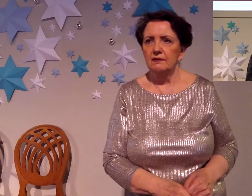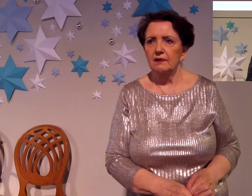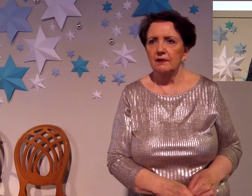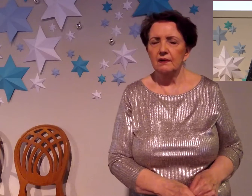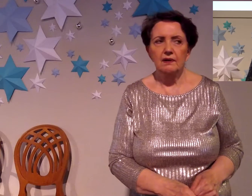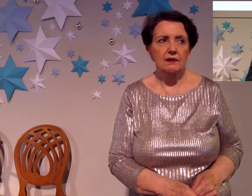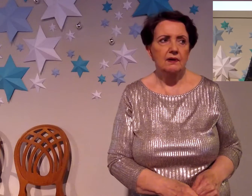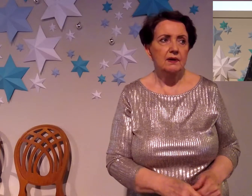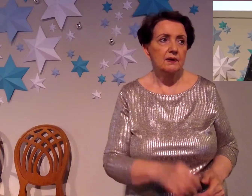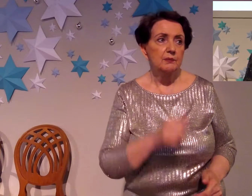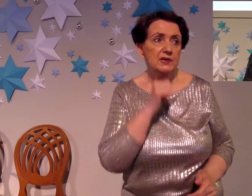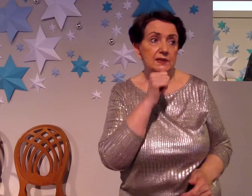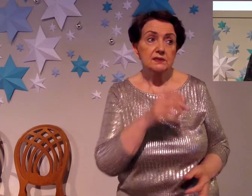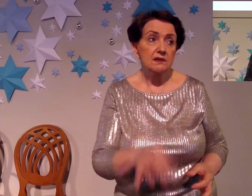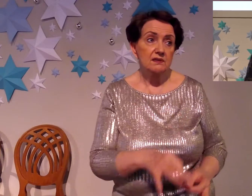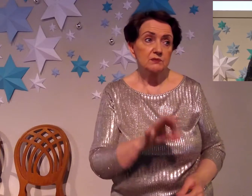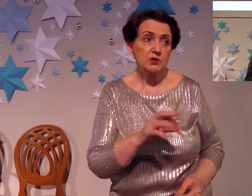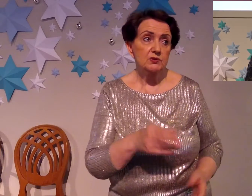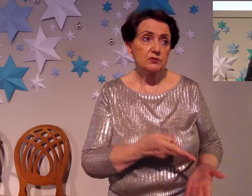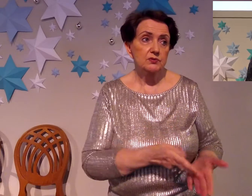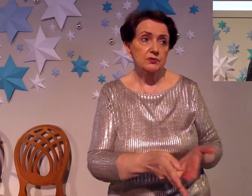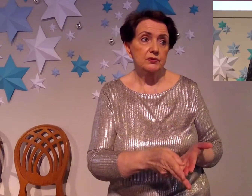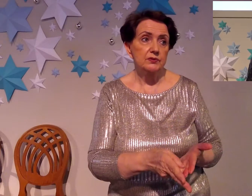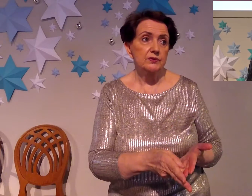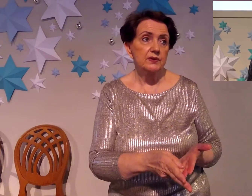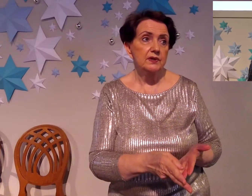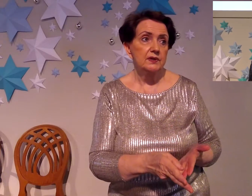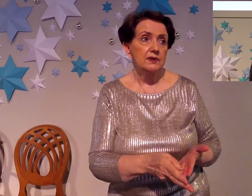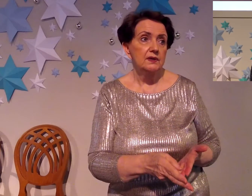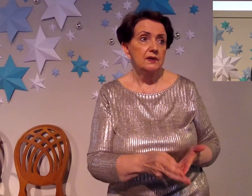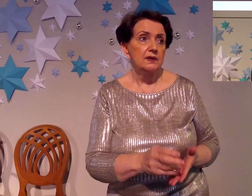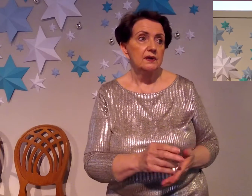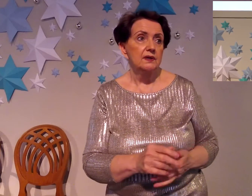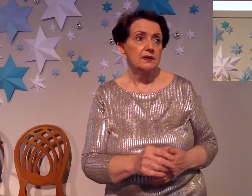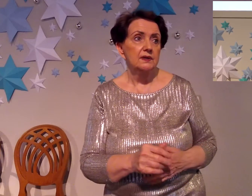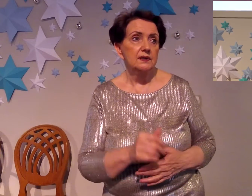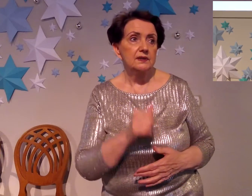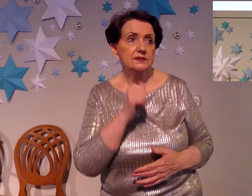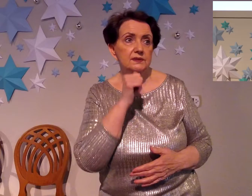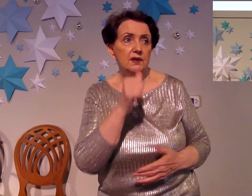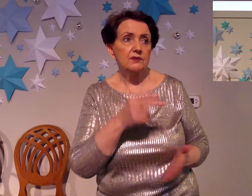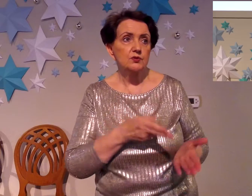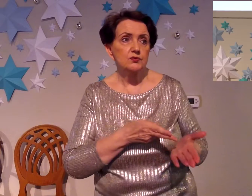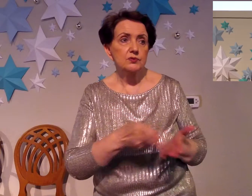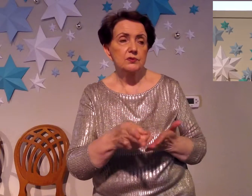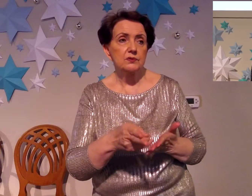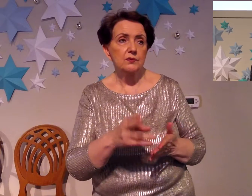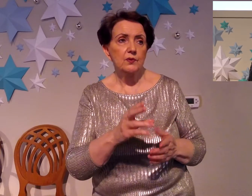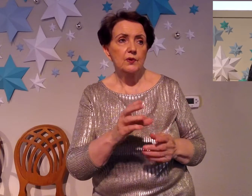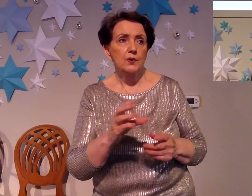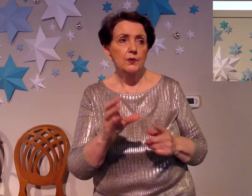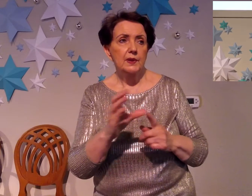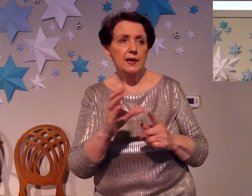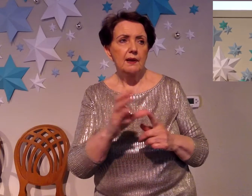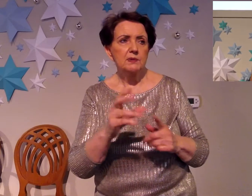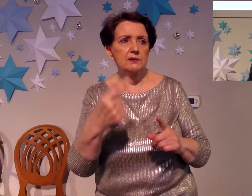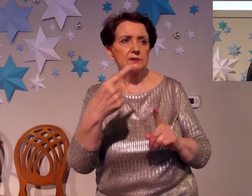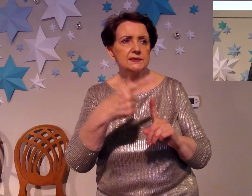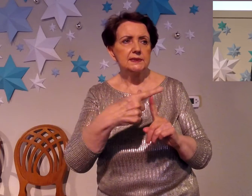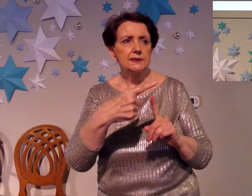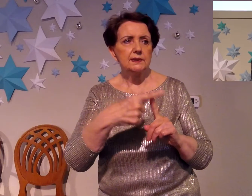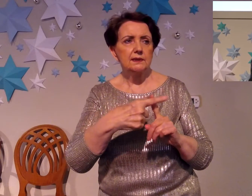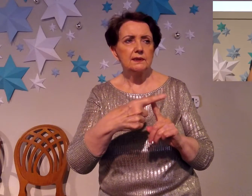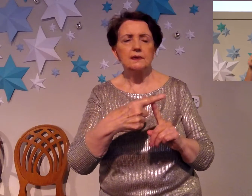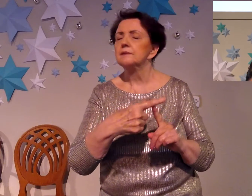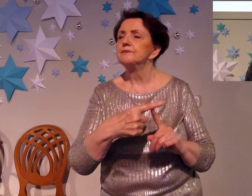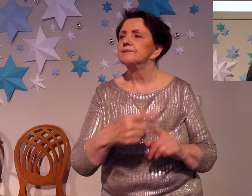But it's not spiritual truth. It's not the truth with a capital T. And so the labyrinth